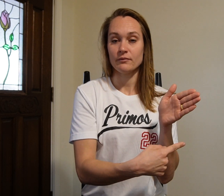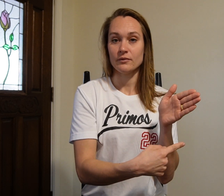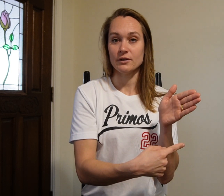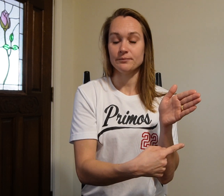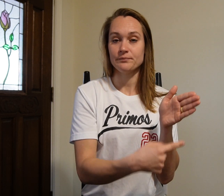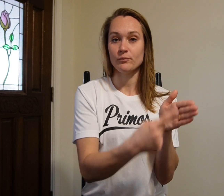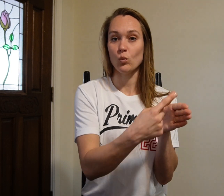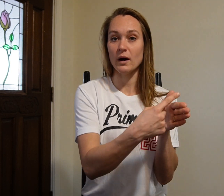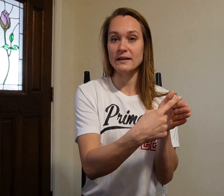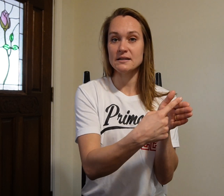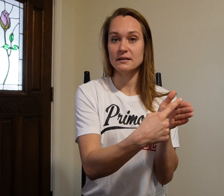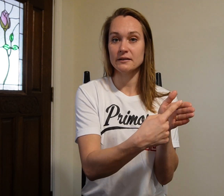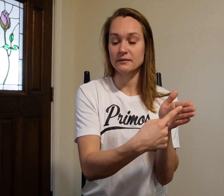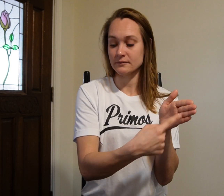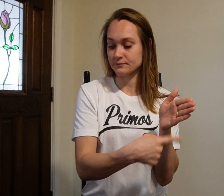Right? What?